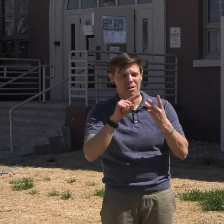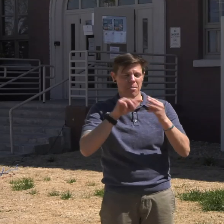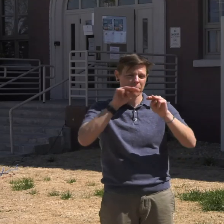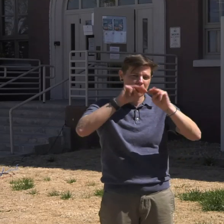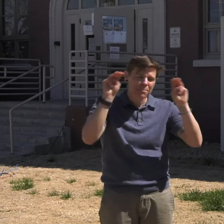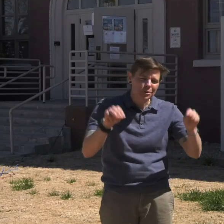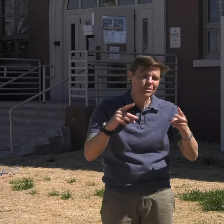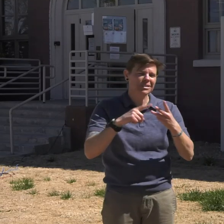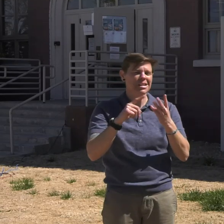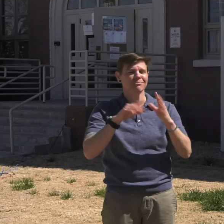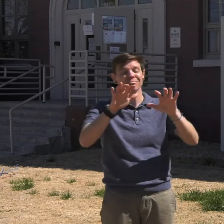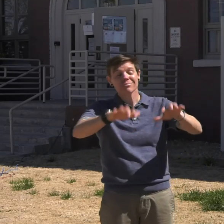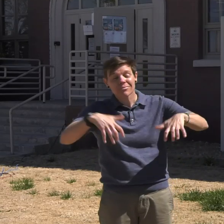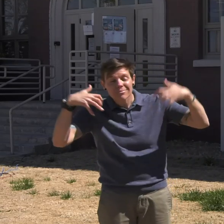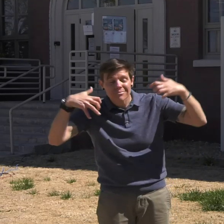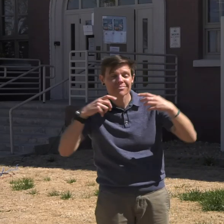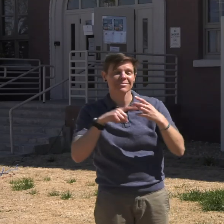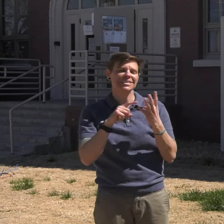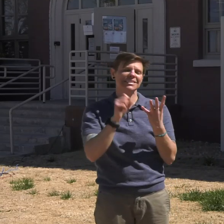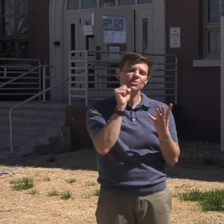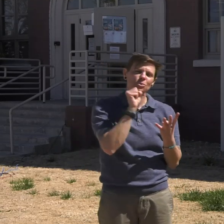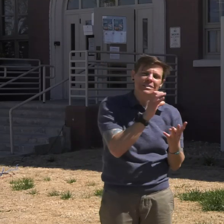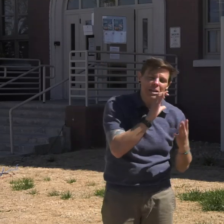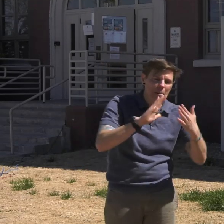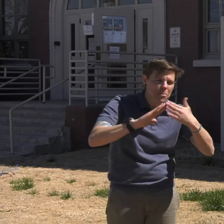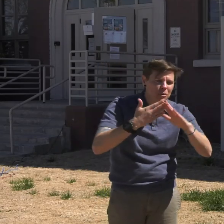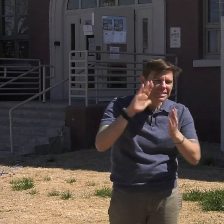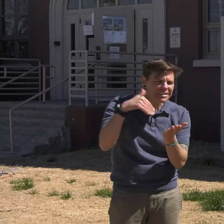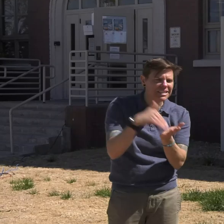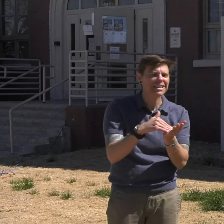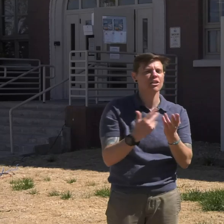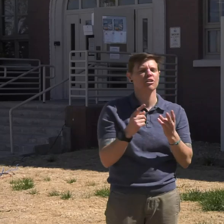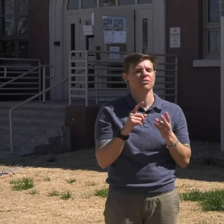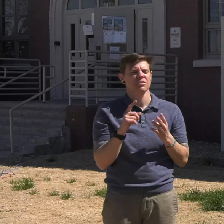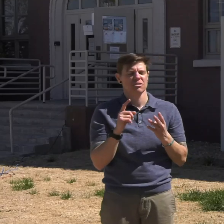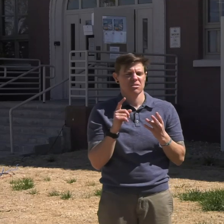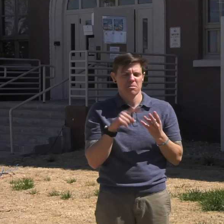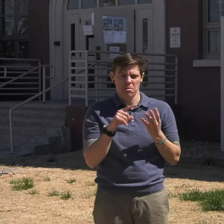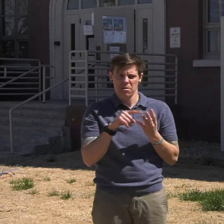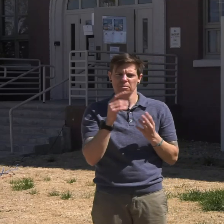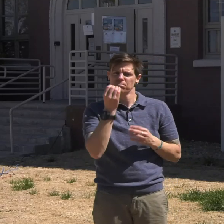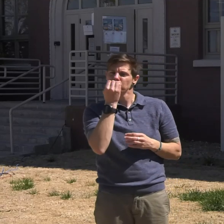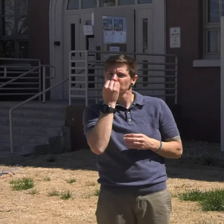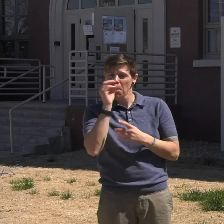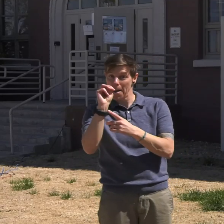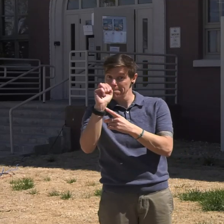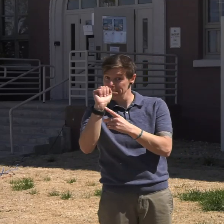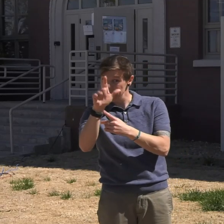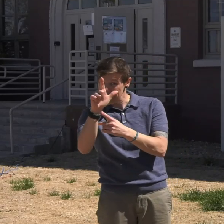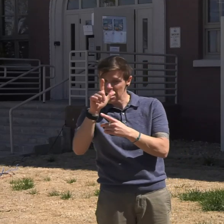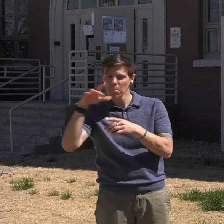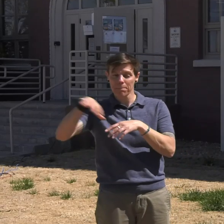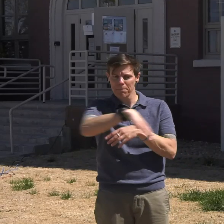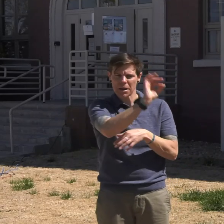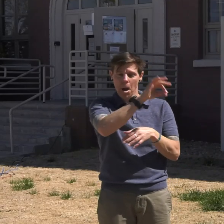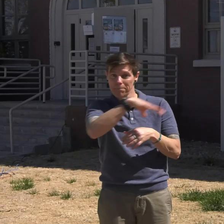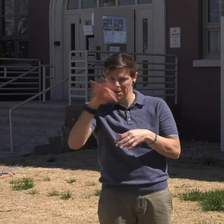centers, except for meals. Meal pickup still very much in operation, so is meal delivery. Again, call 311 with questions